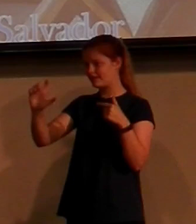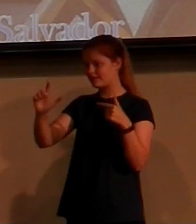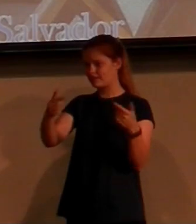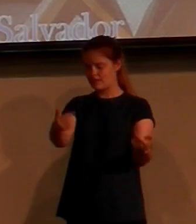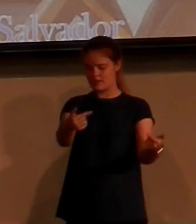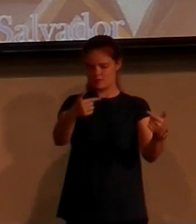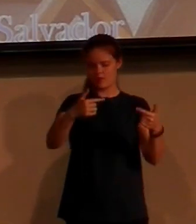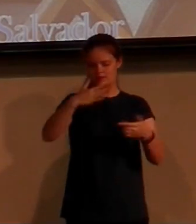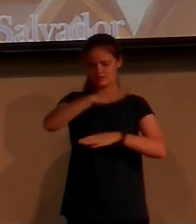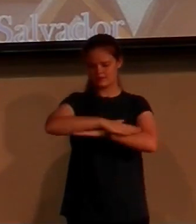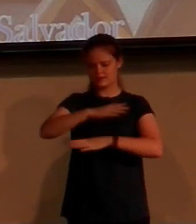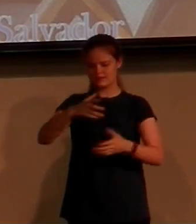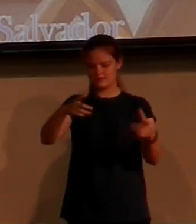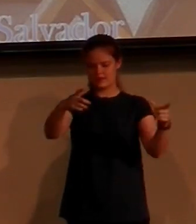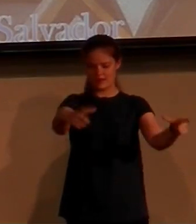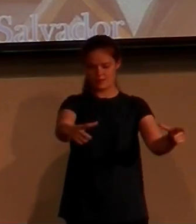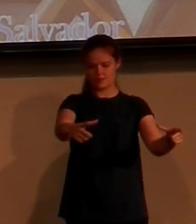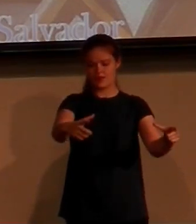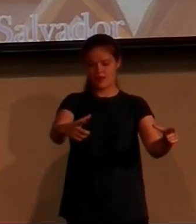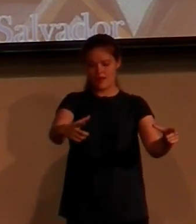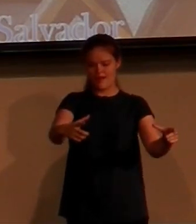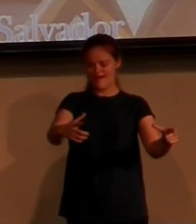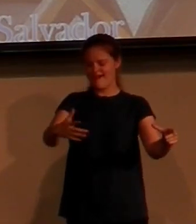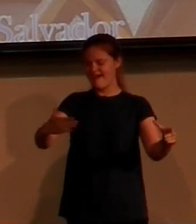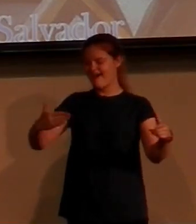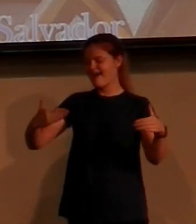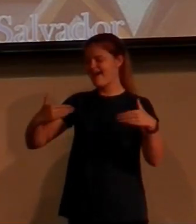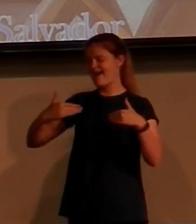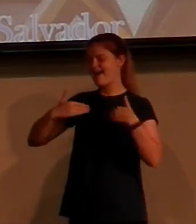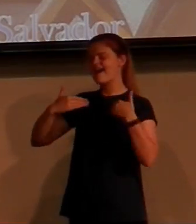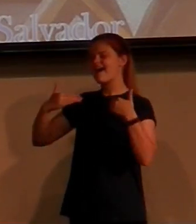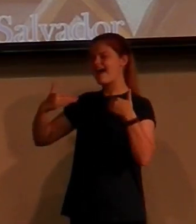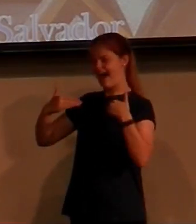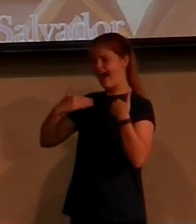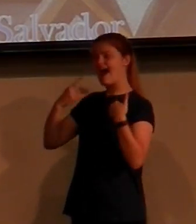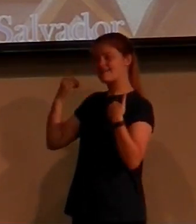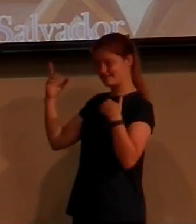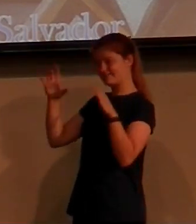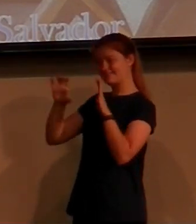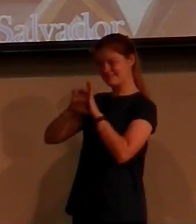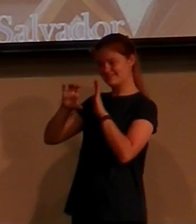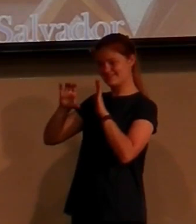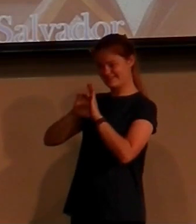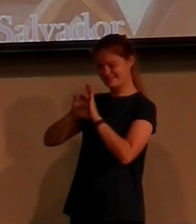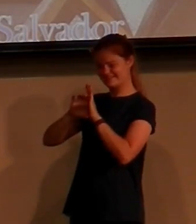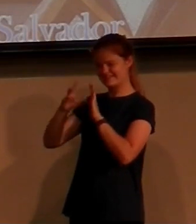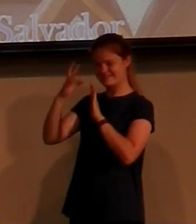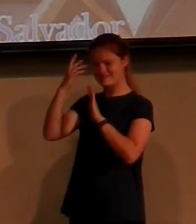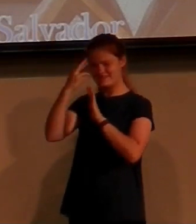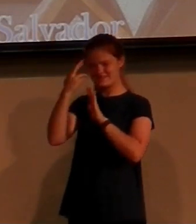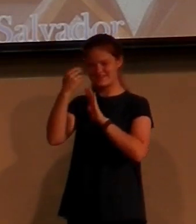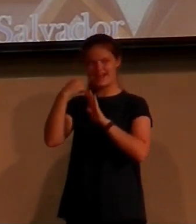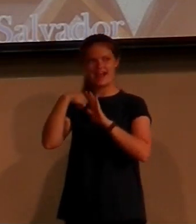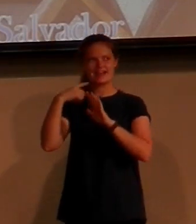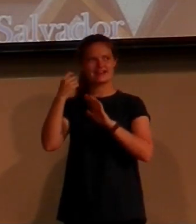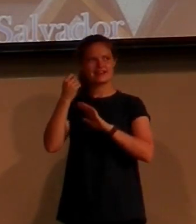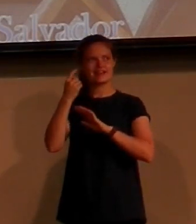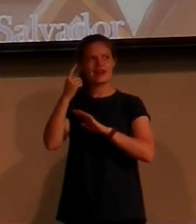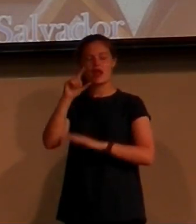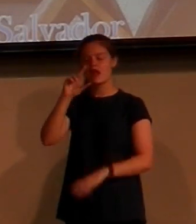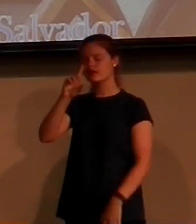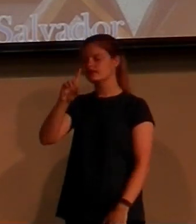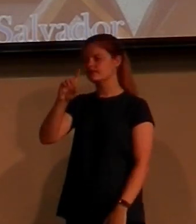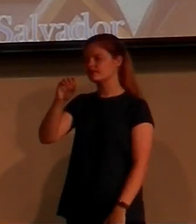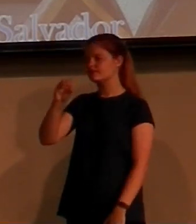And as you can see, we are happy in that picture. For some reason, I can tell that Doug was